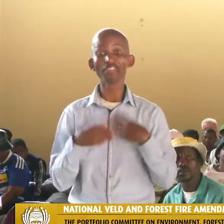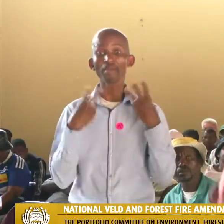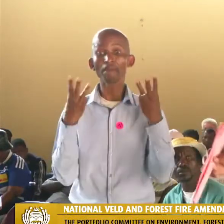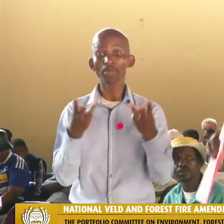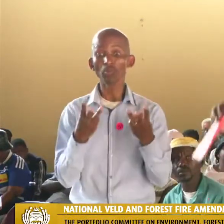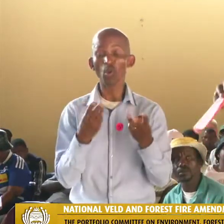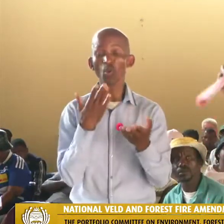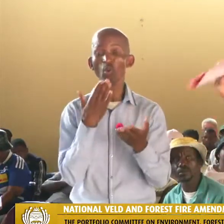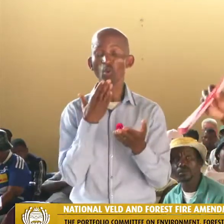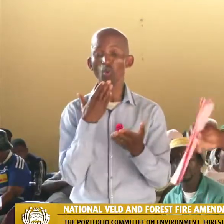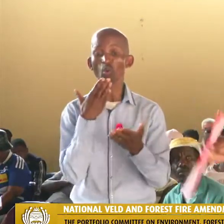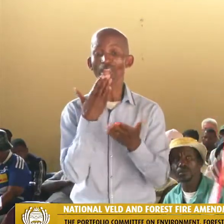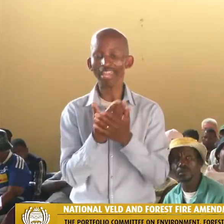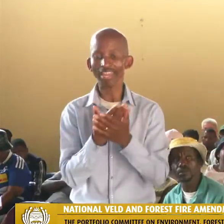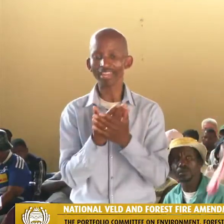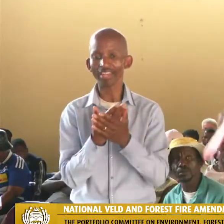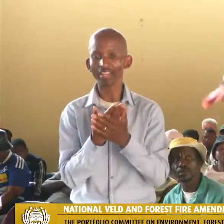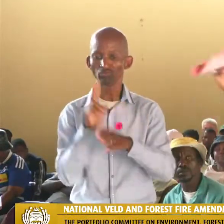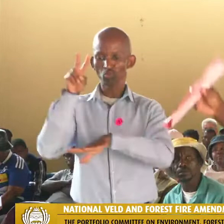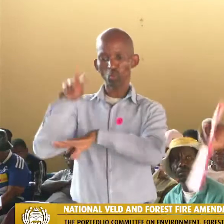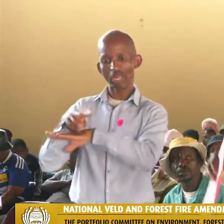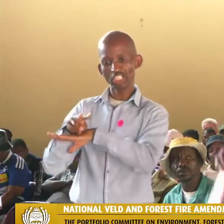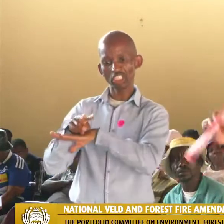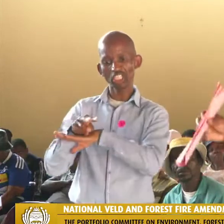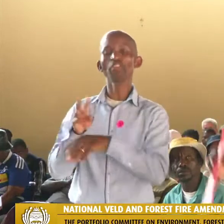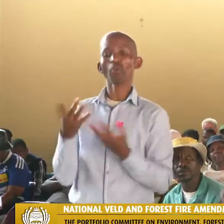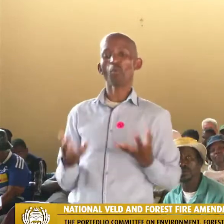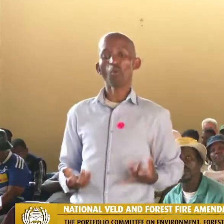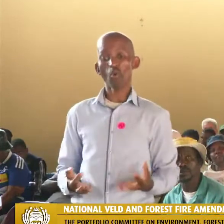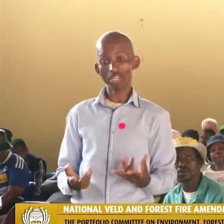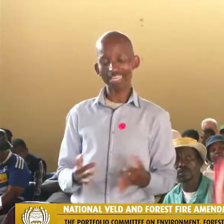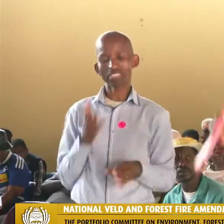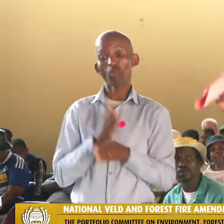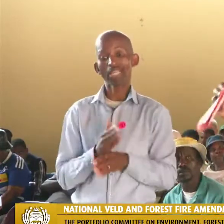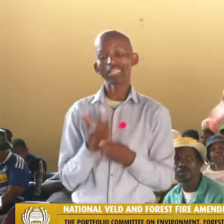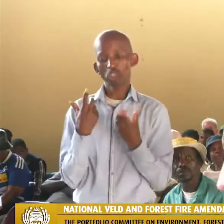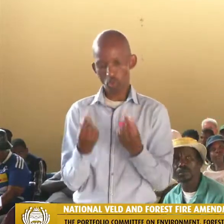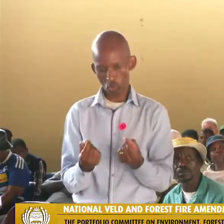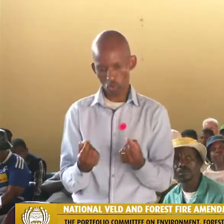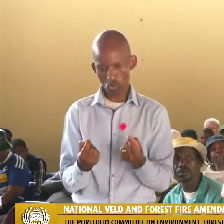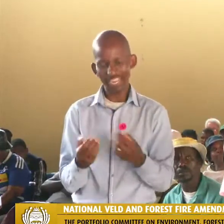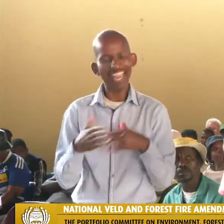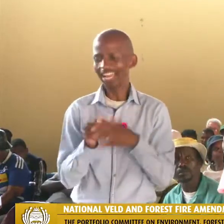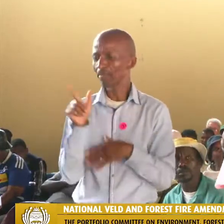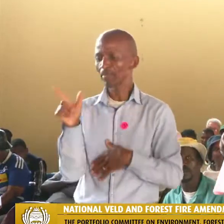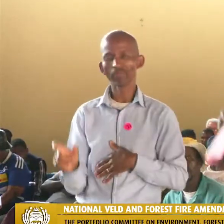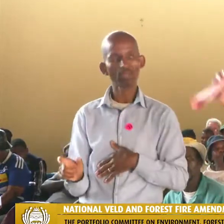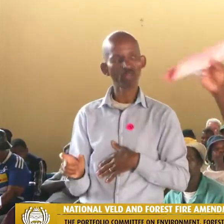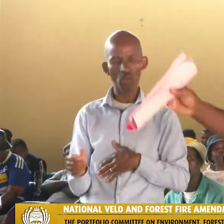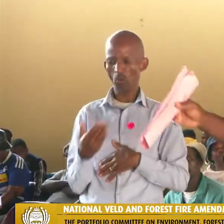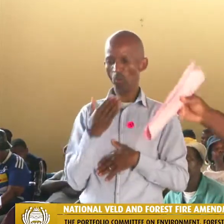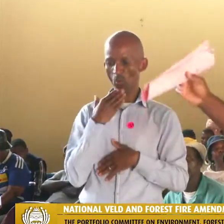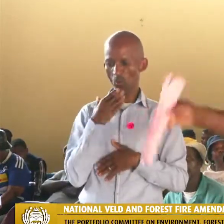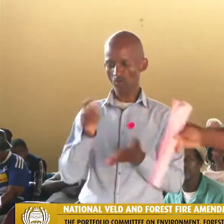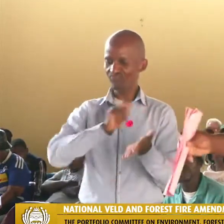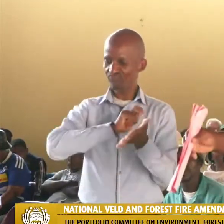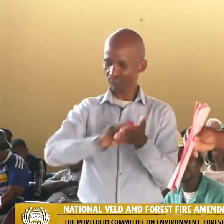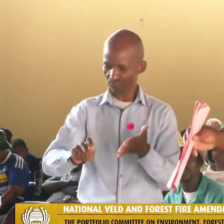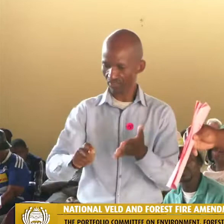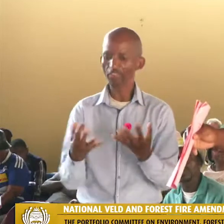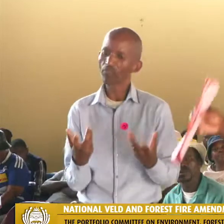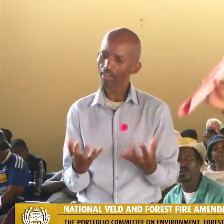abakwaziyo ukujonga umlilo, that is i-rangers ezikhona. Anyone olayita